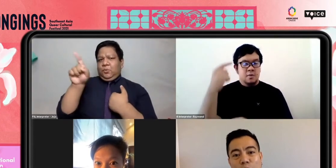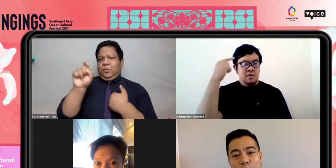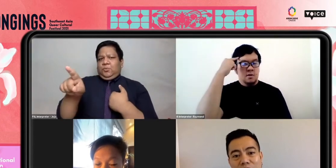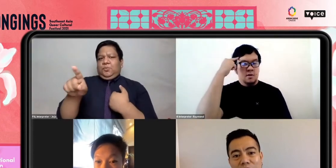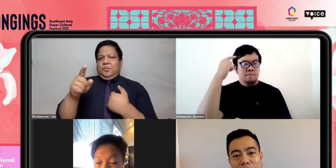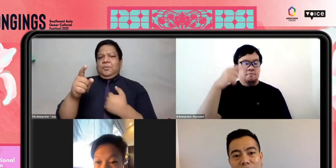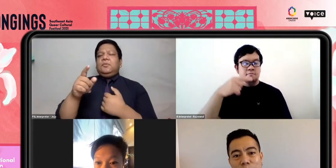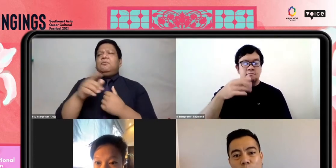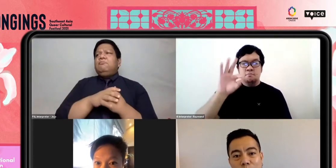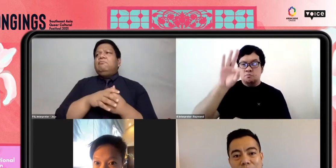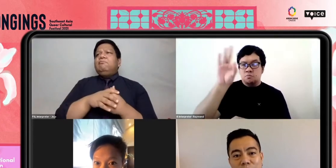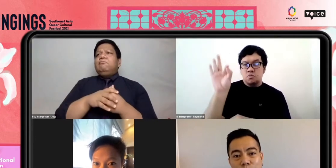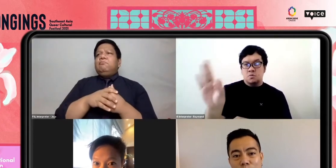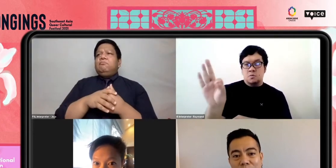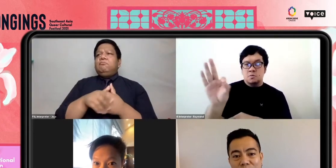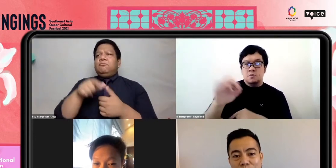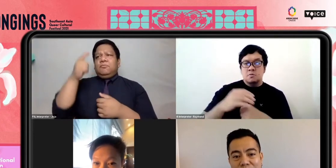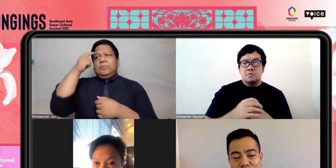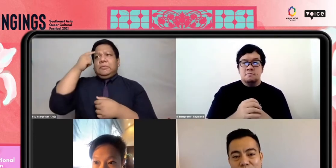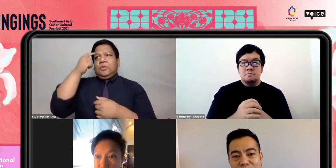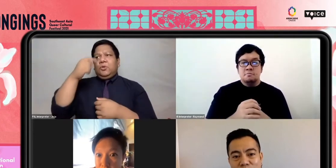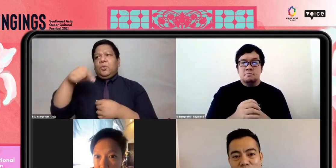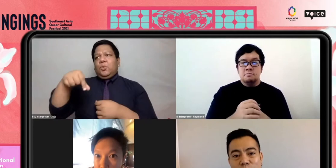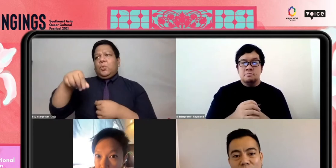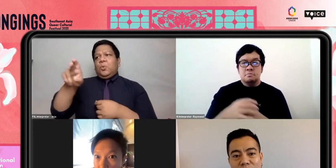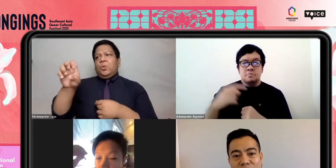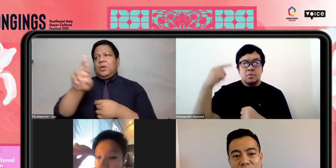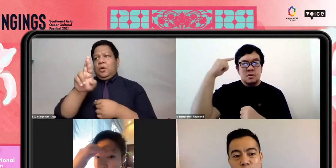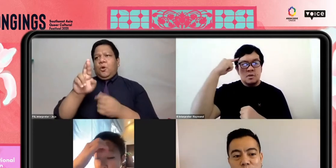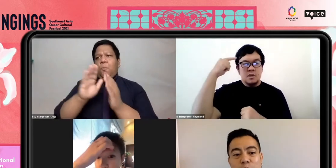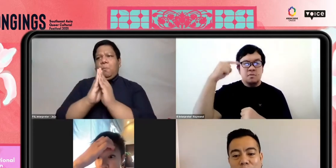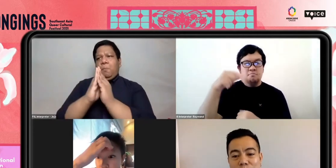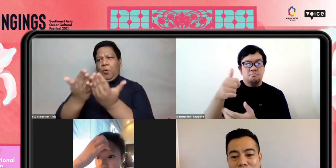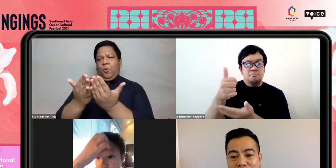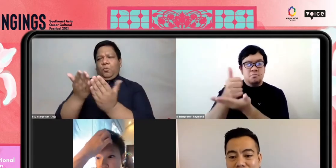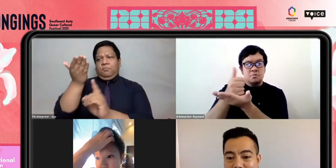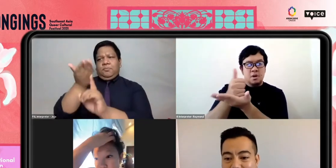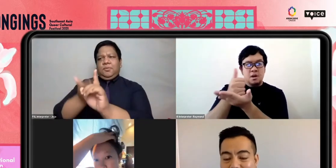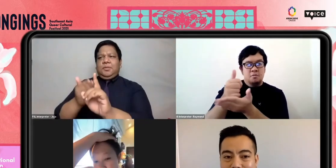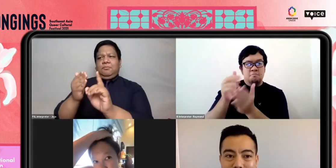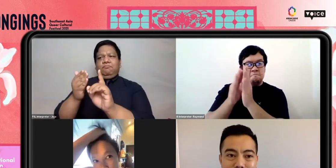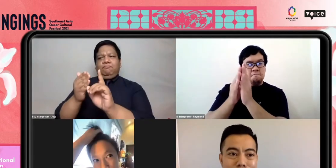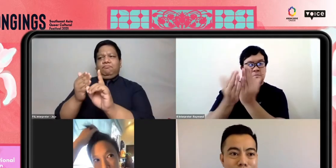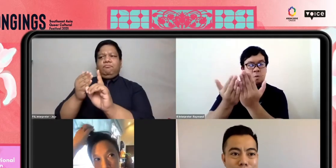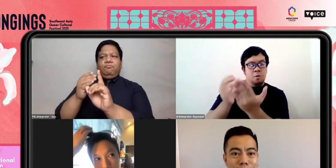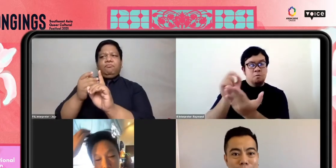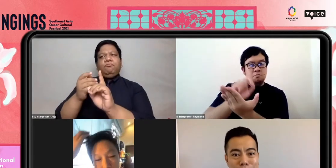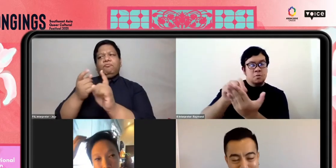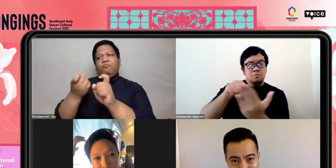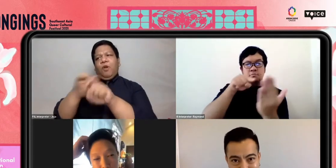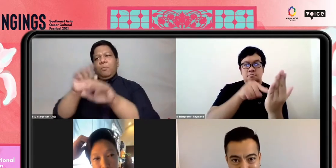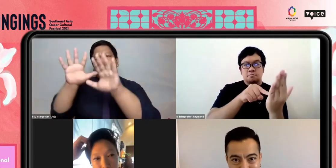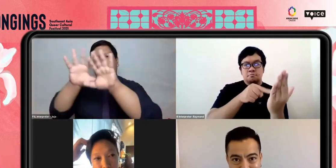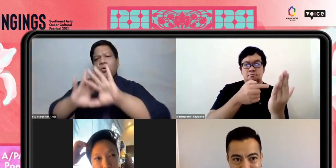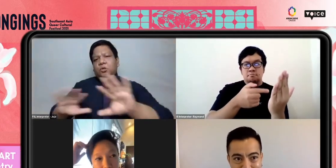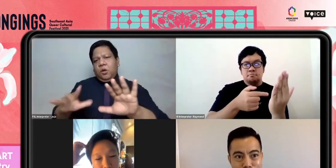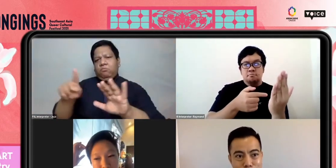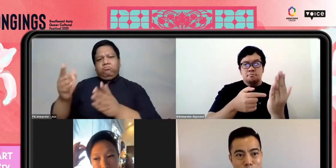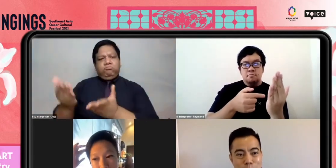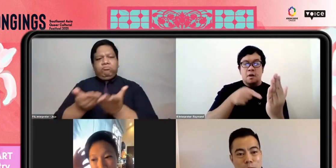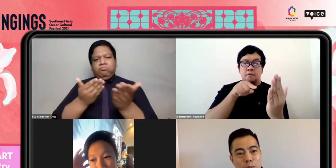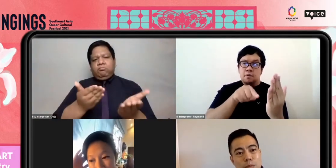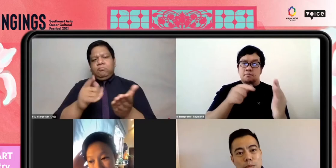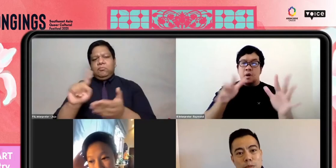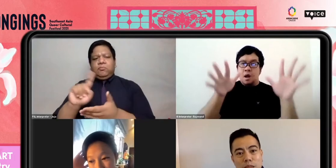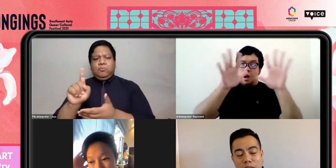like what queer book by a Southeast Asian writer would you recommend? I think the first that comes